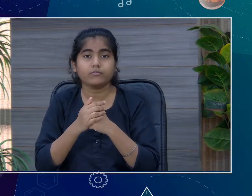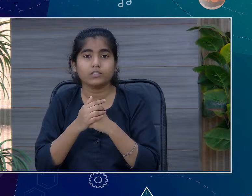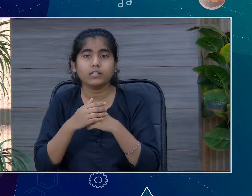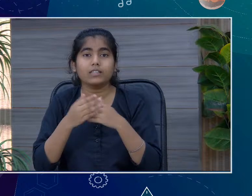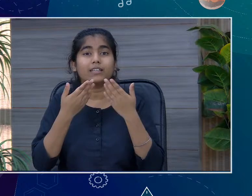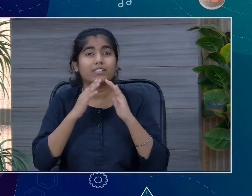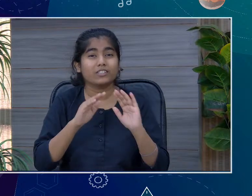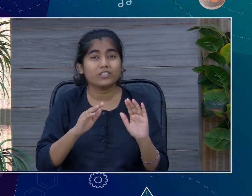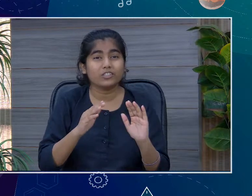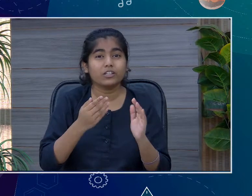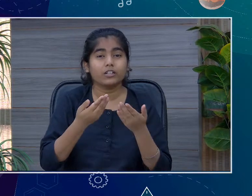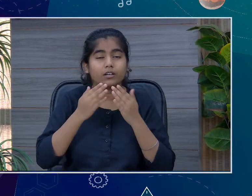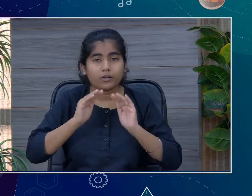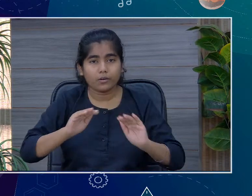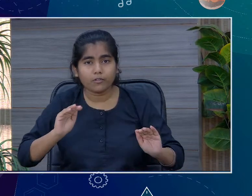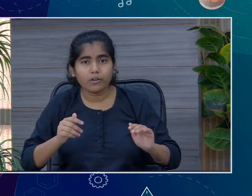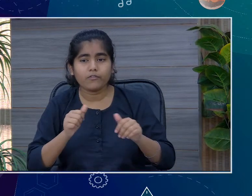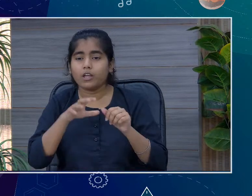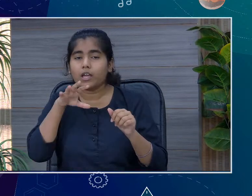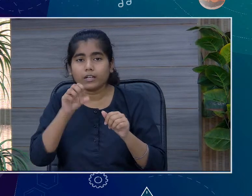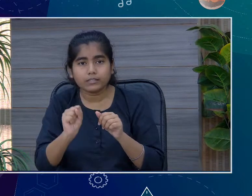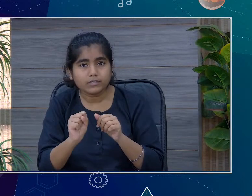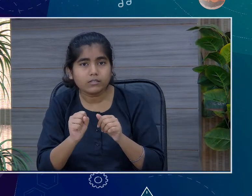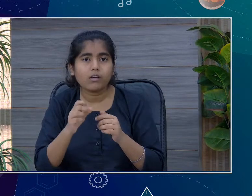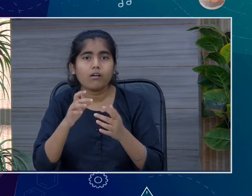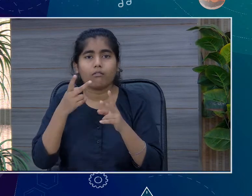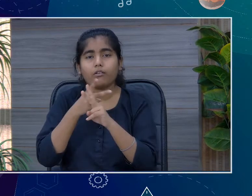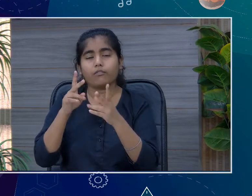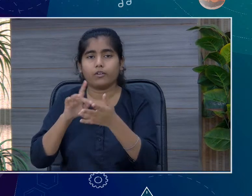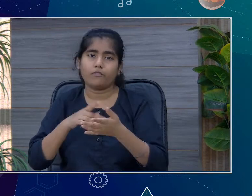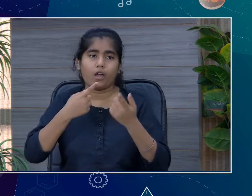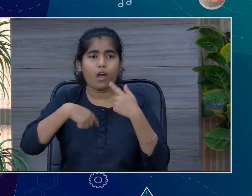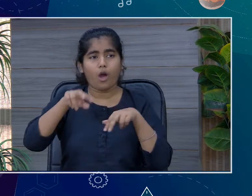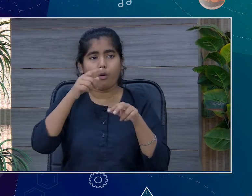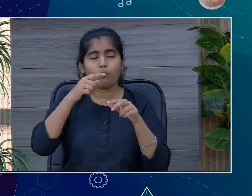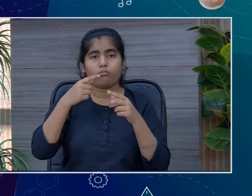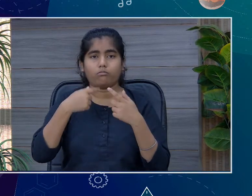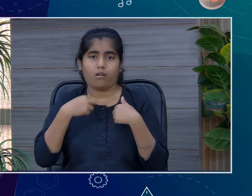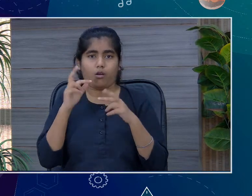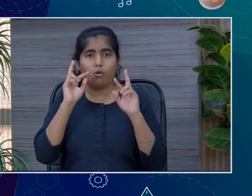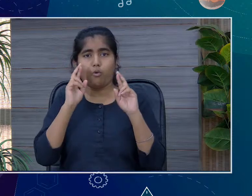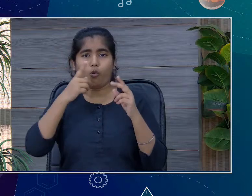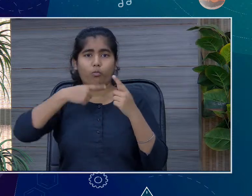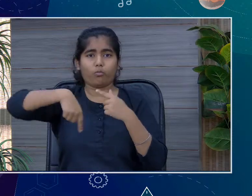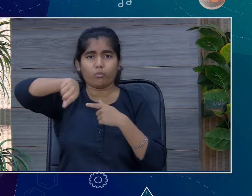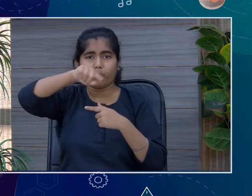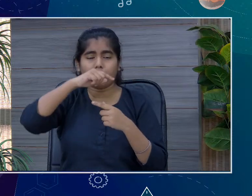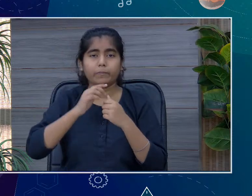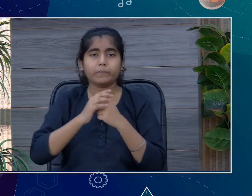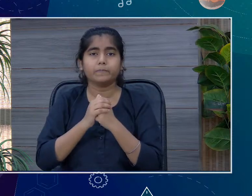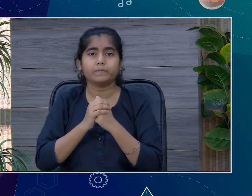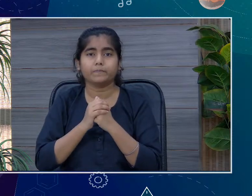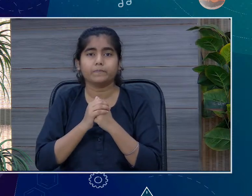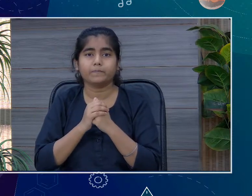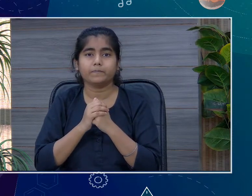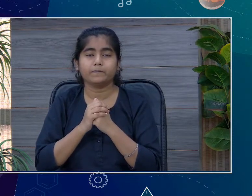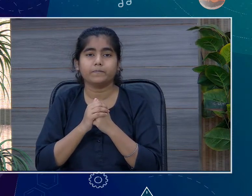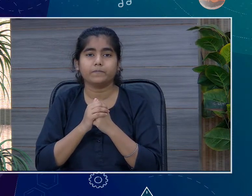materials they cannot access and understand. So I hope you can still hear me because the light went off.